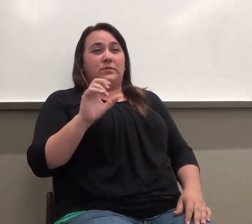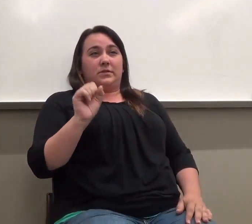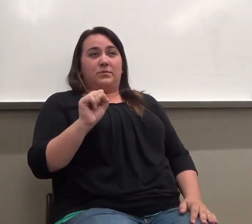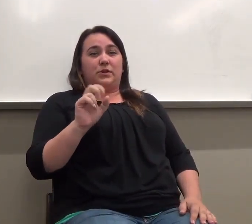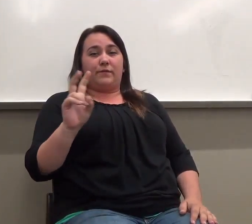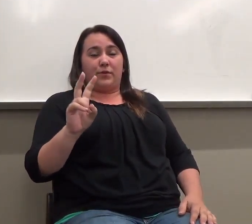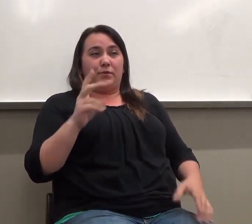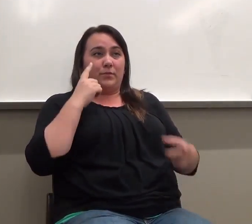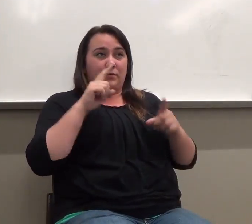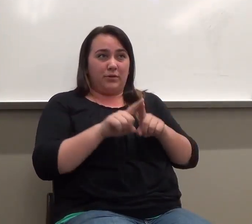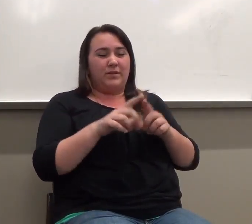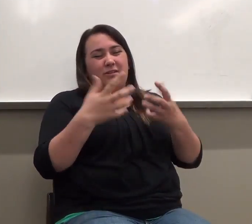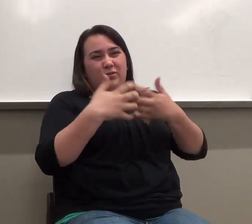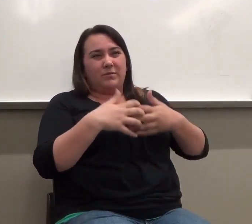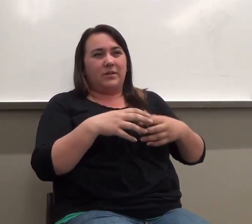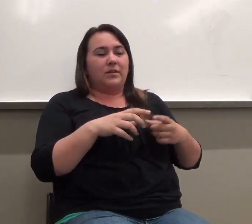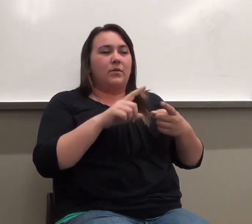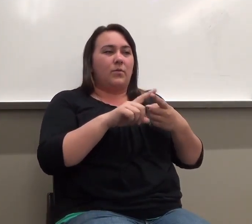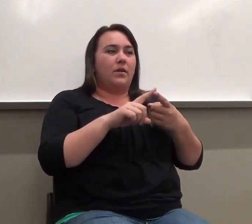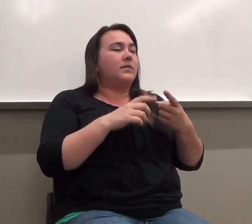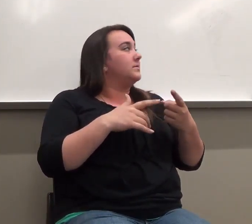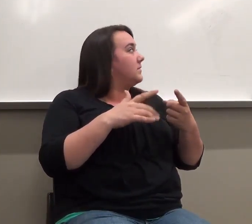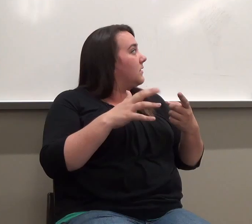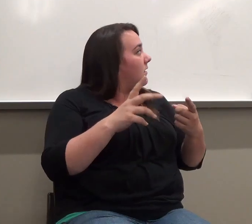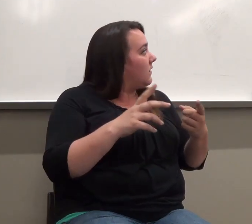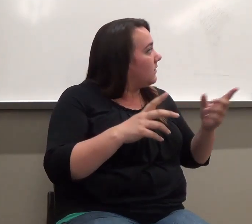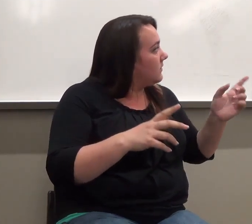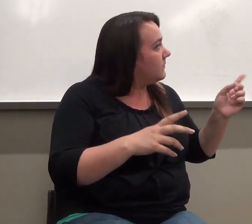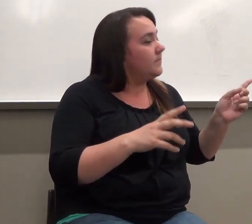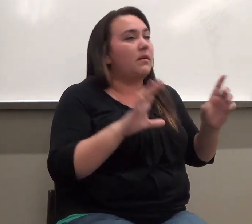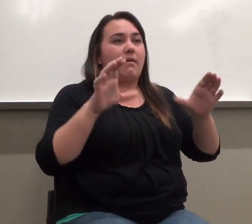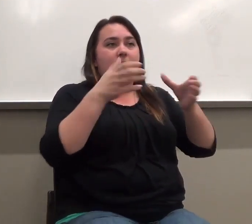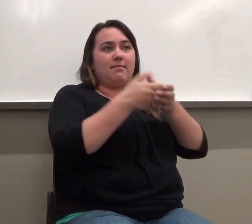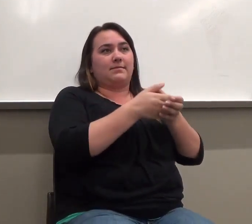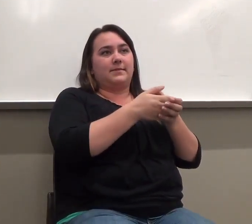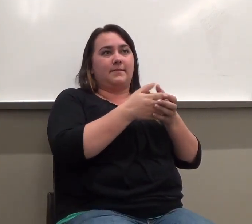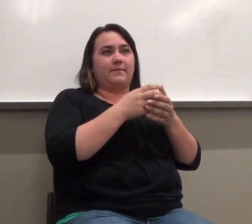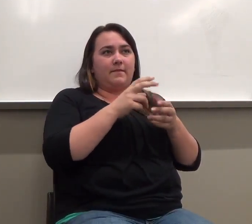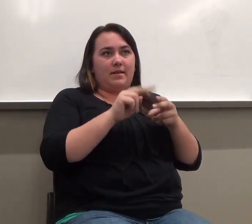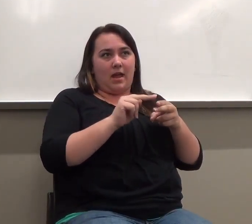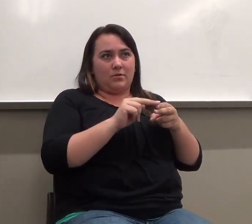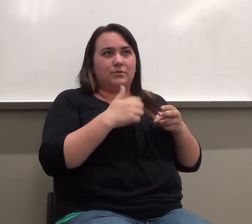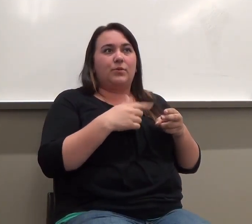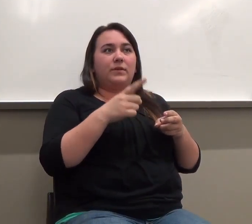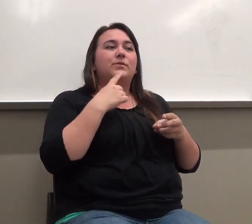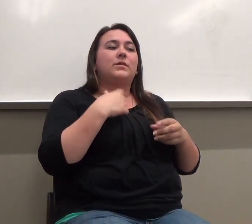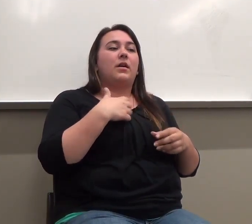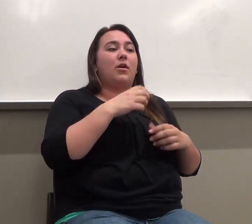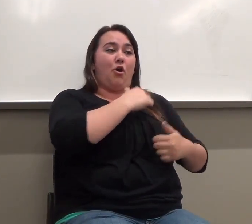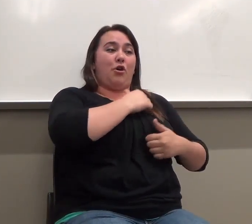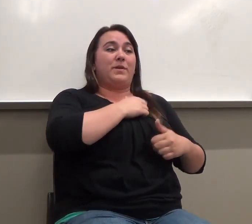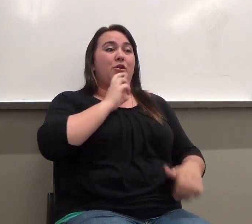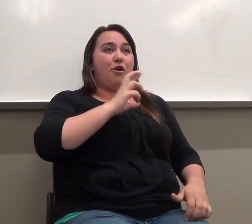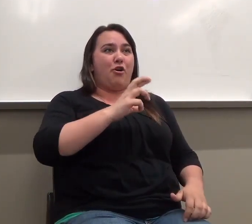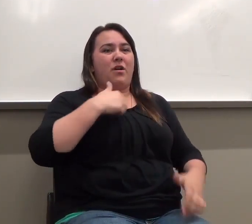Army R, I'm going to put SV, okay? The next one is what's called,